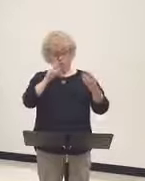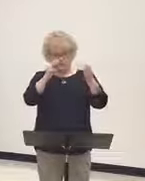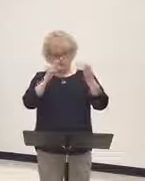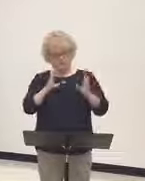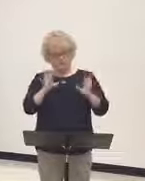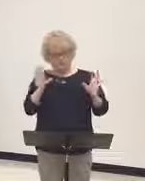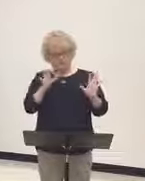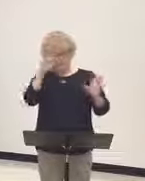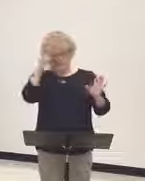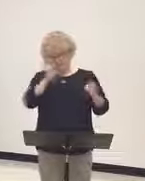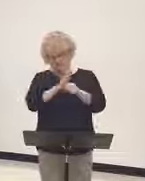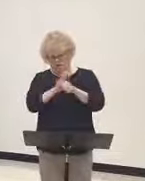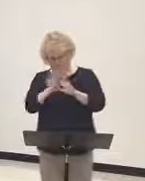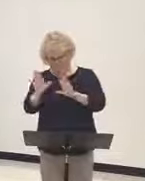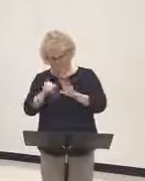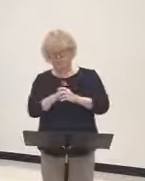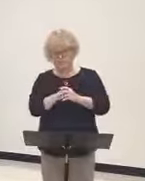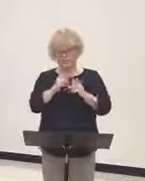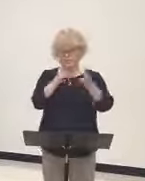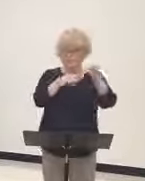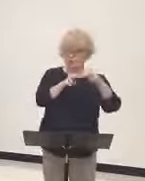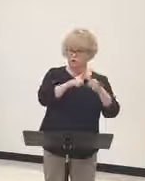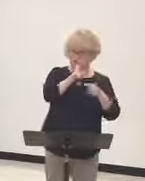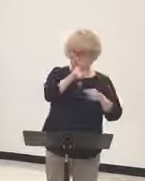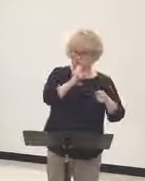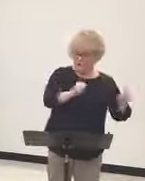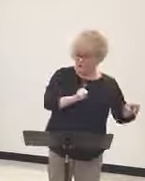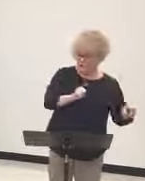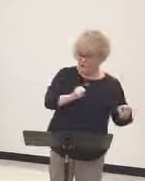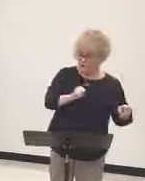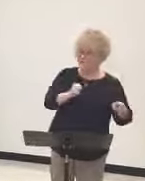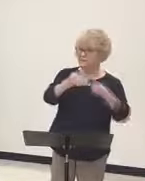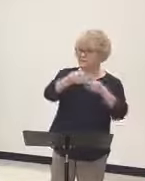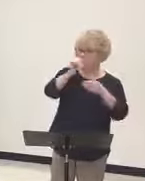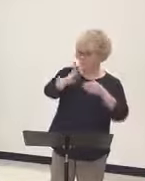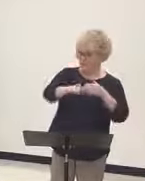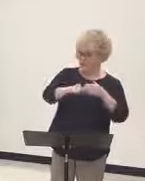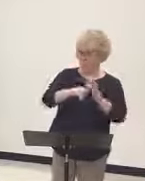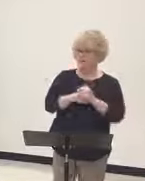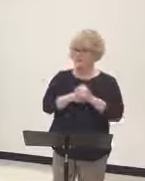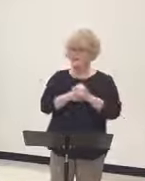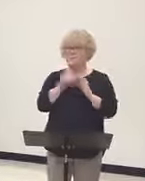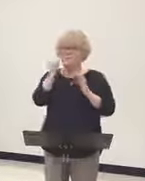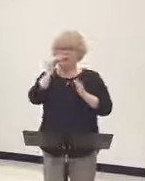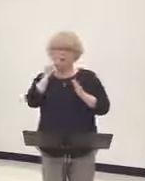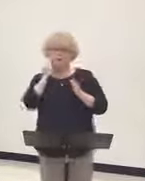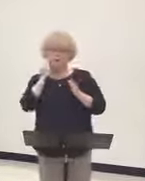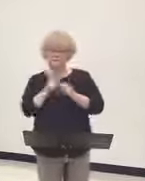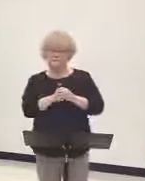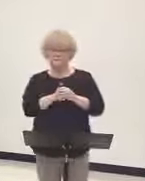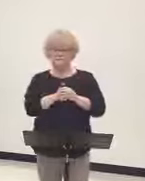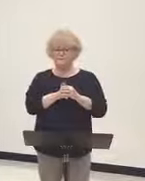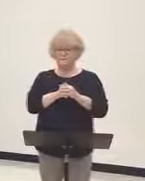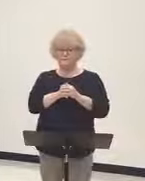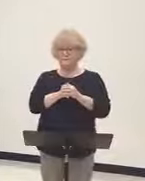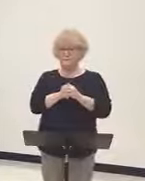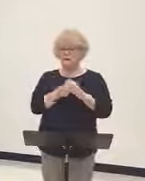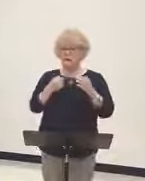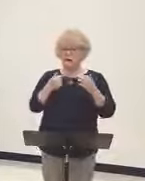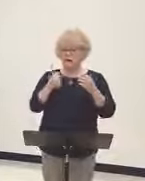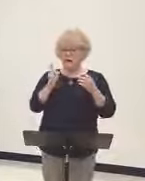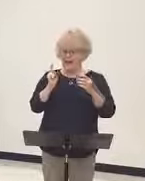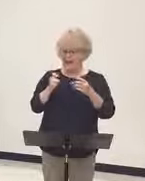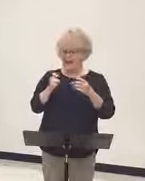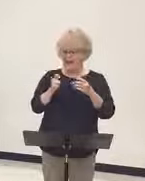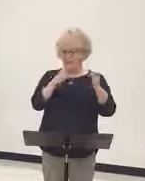professor. But when I returned to the States for ordination, the timing was such that I had